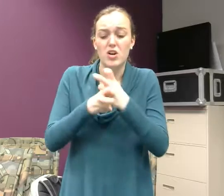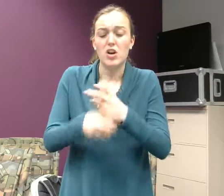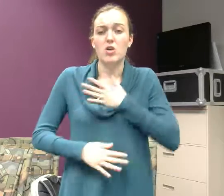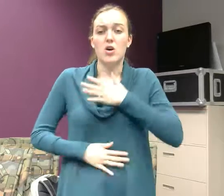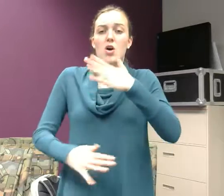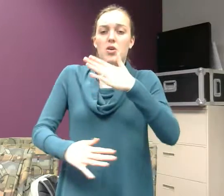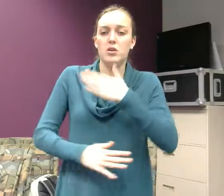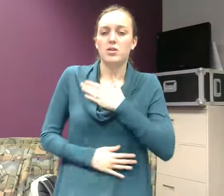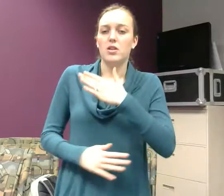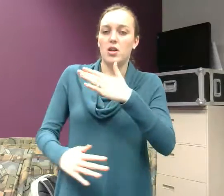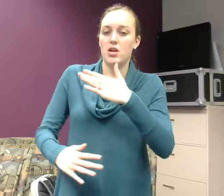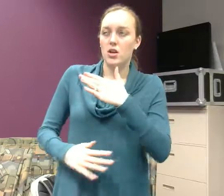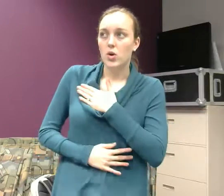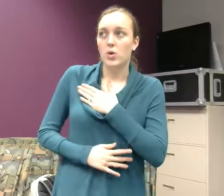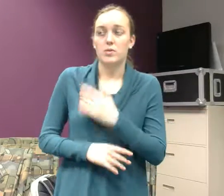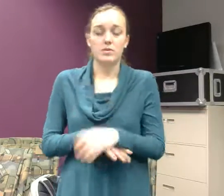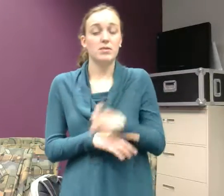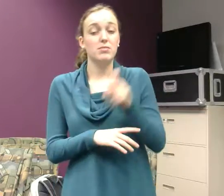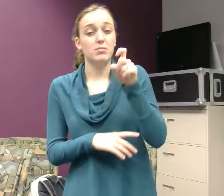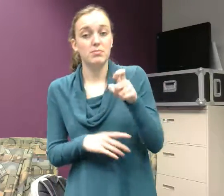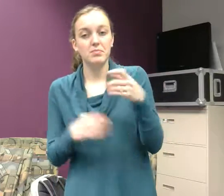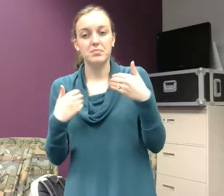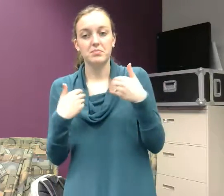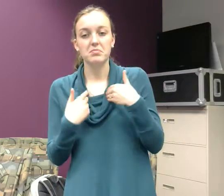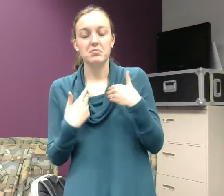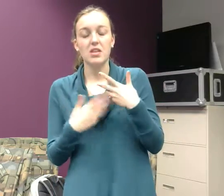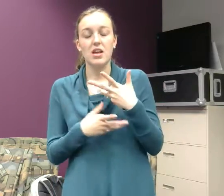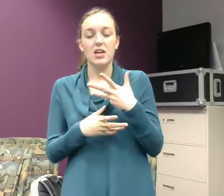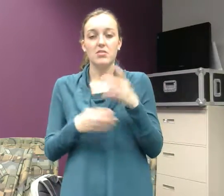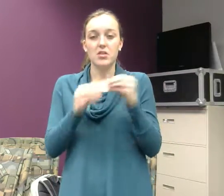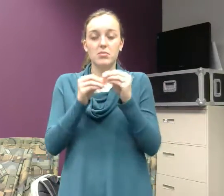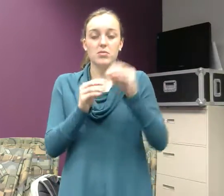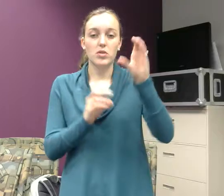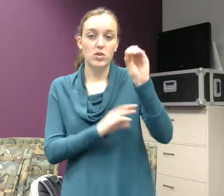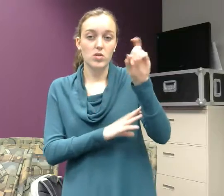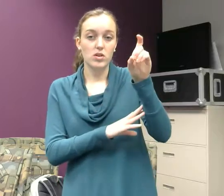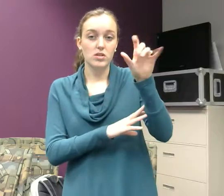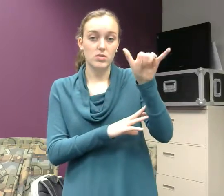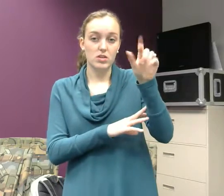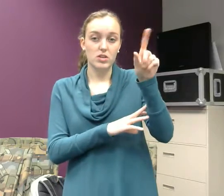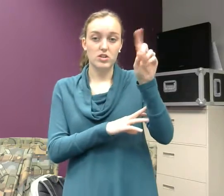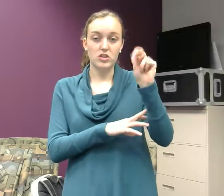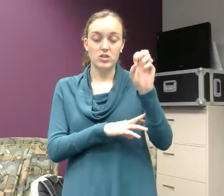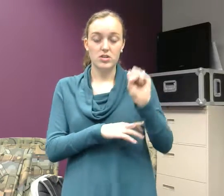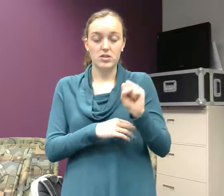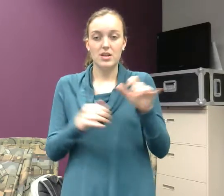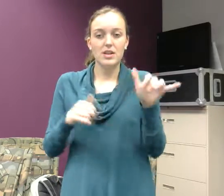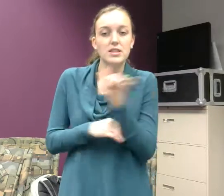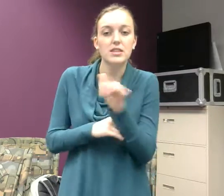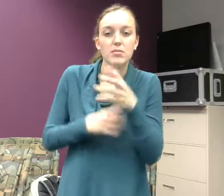oxygen into your body, also you're breathing out more because you're getting rid of more carbon dioxide. All